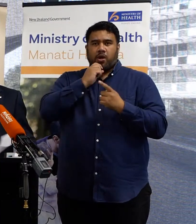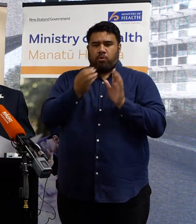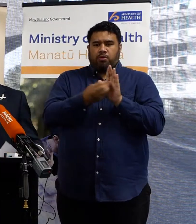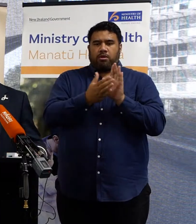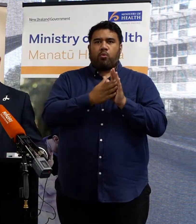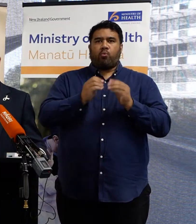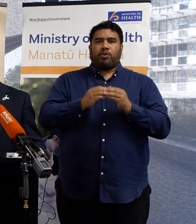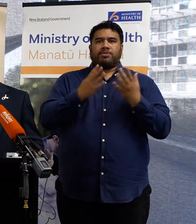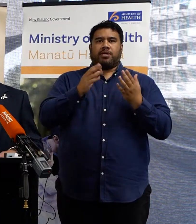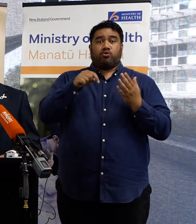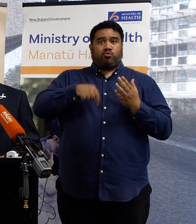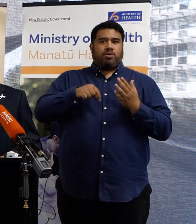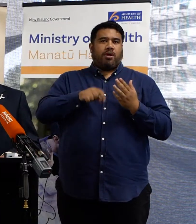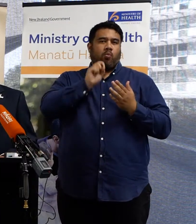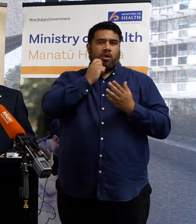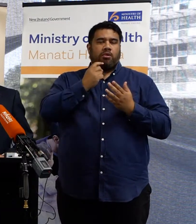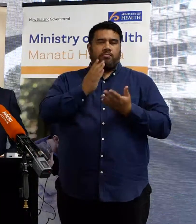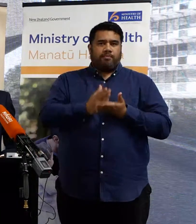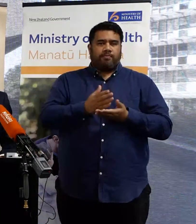Right.